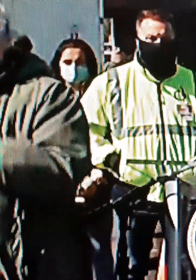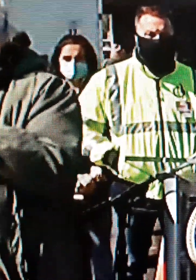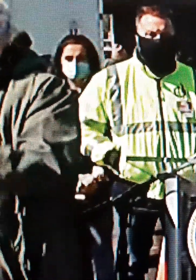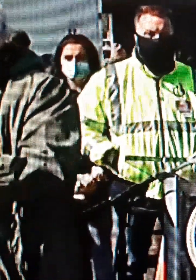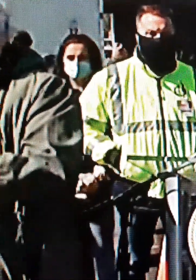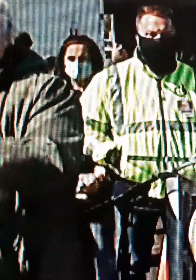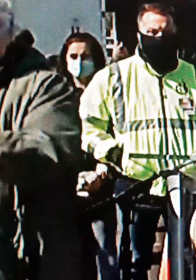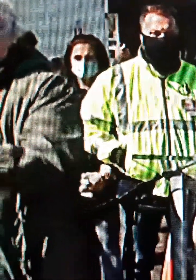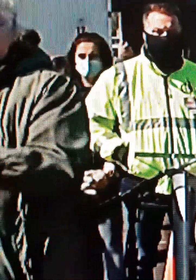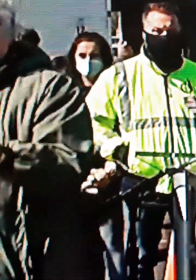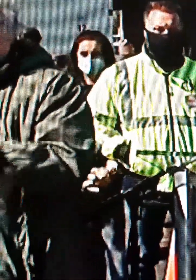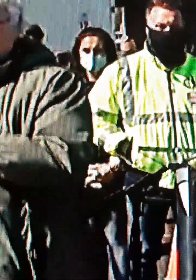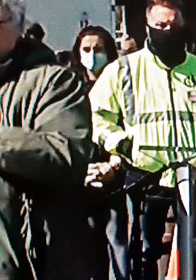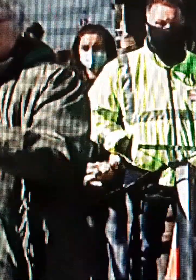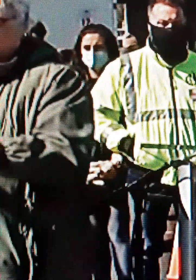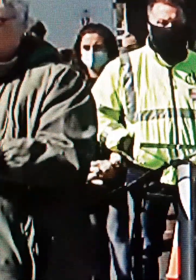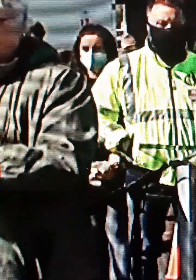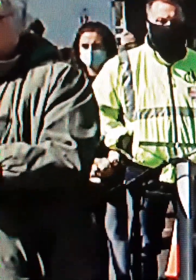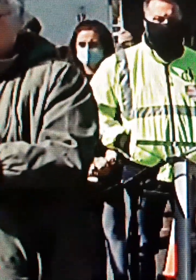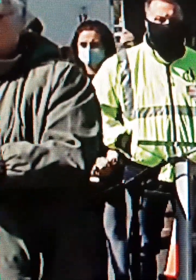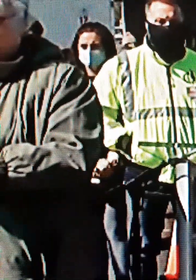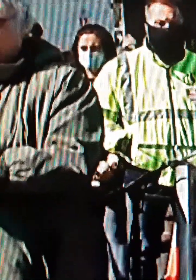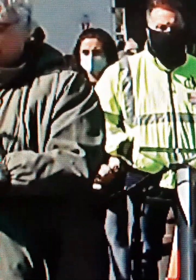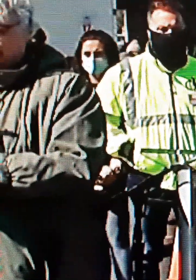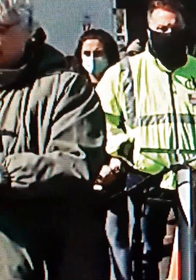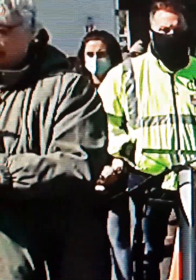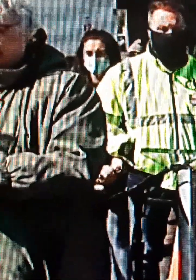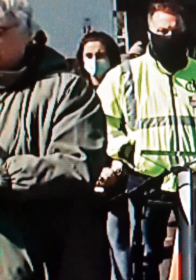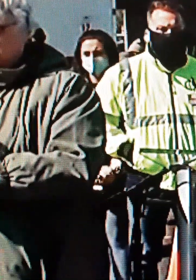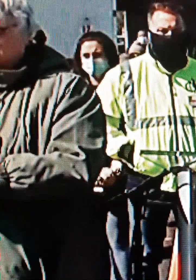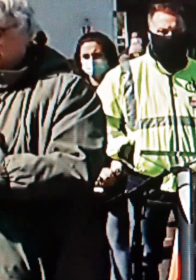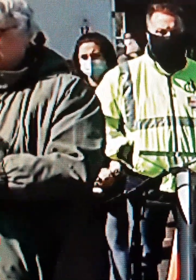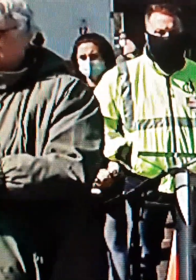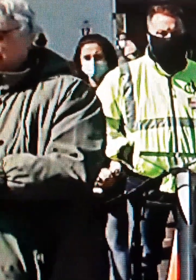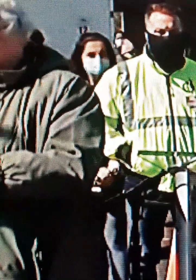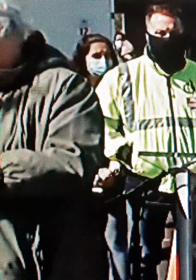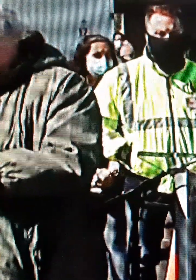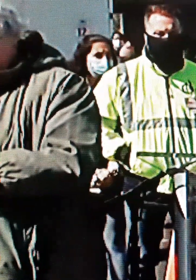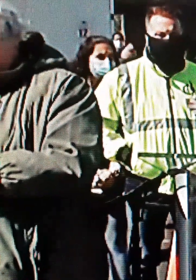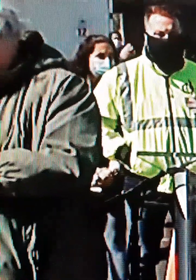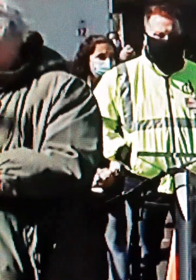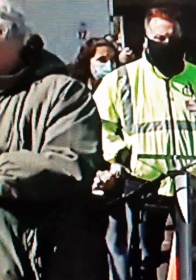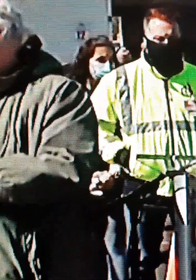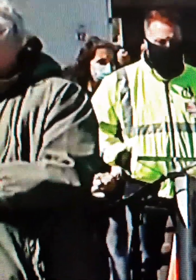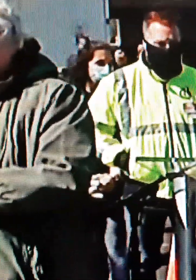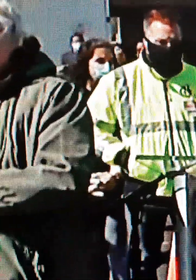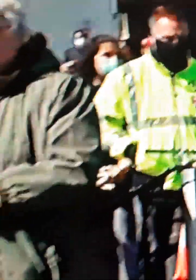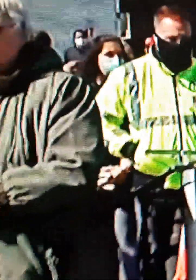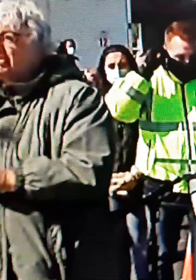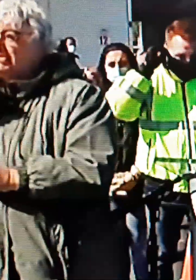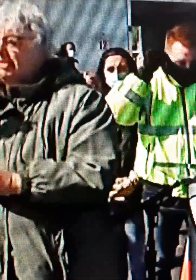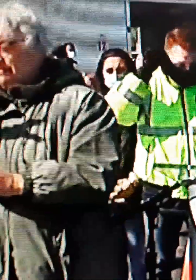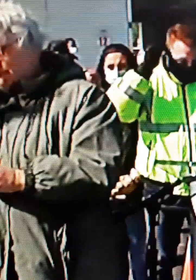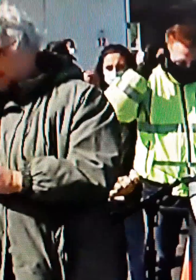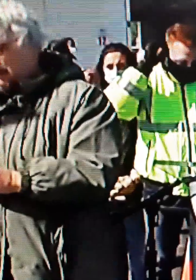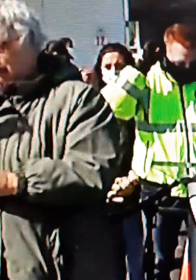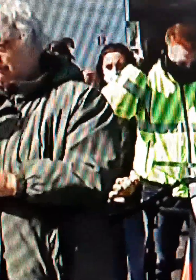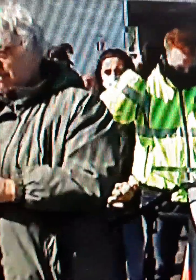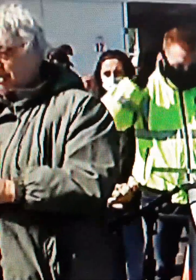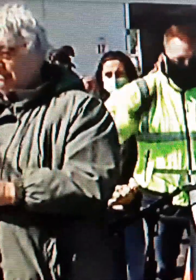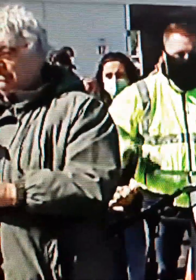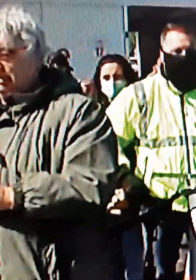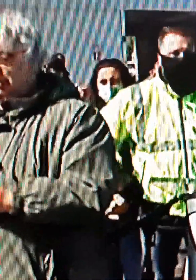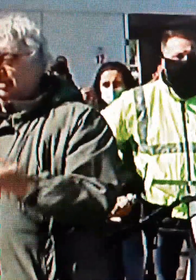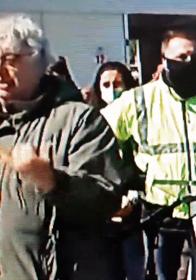Now let me bring on Chief Pena from the fire department. The men and women of the Houston Fire